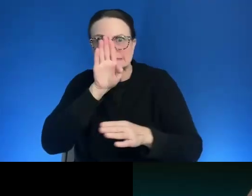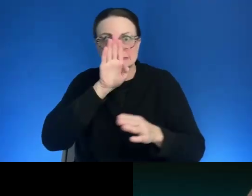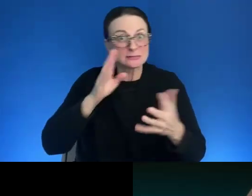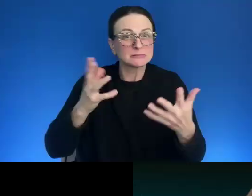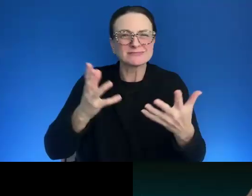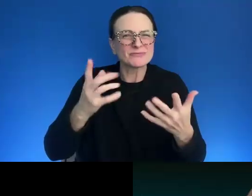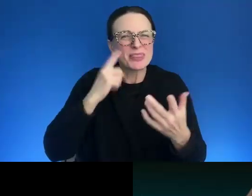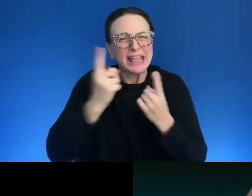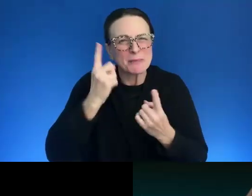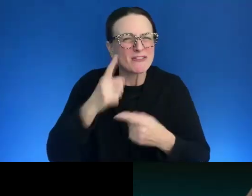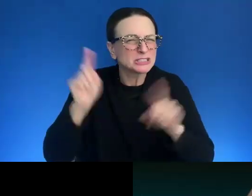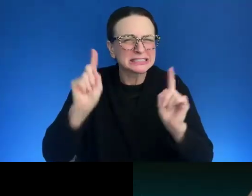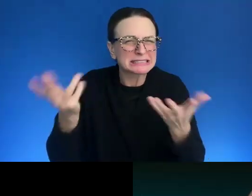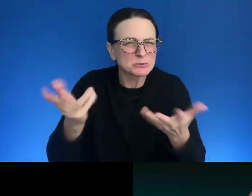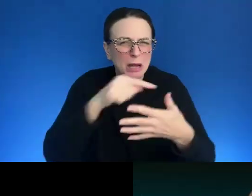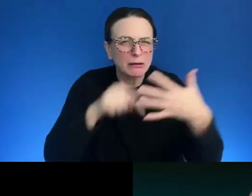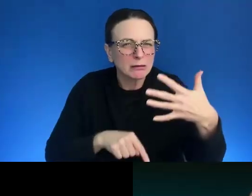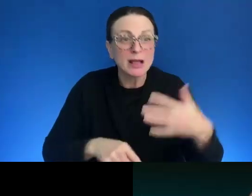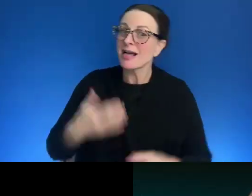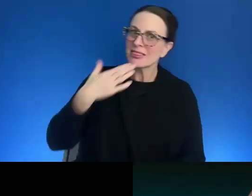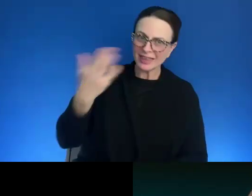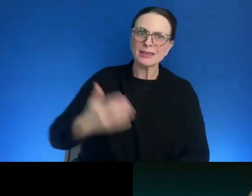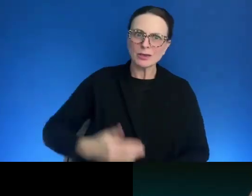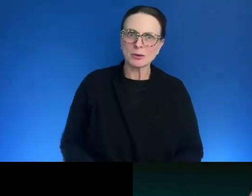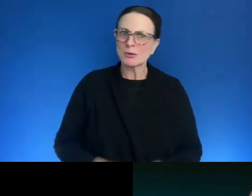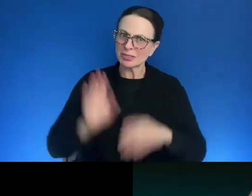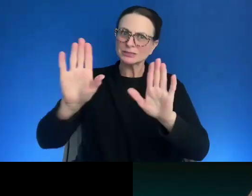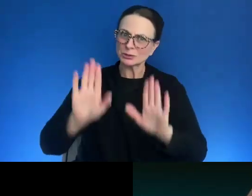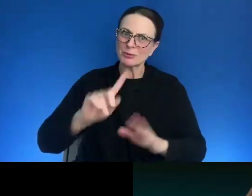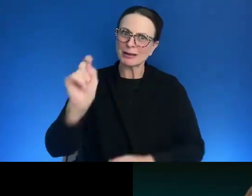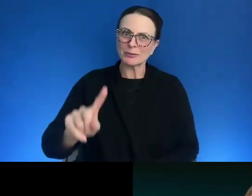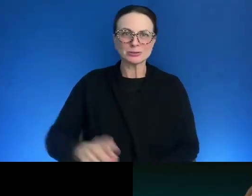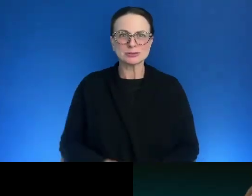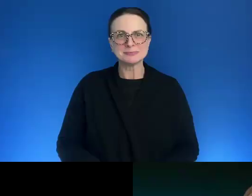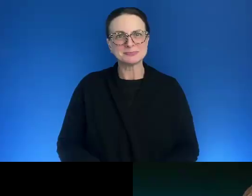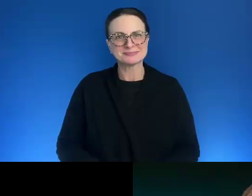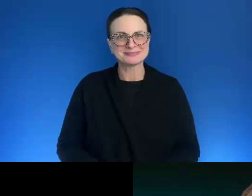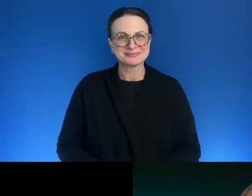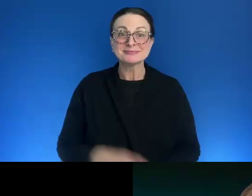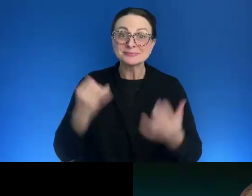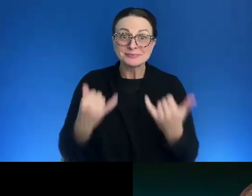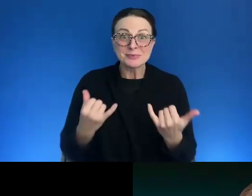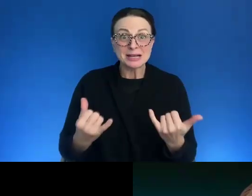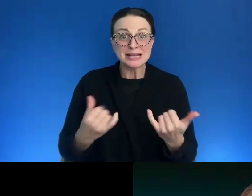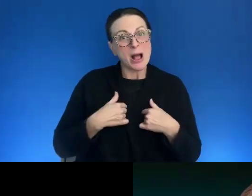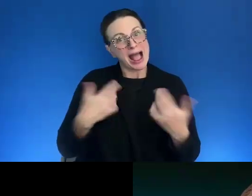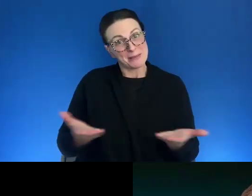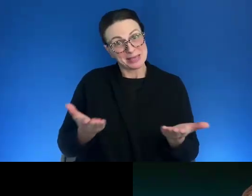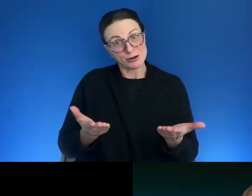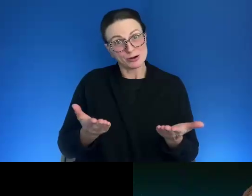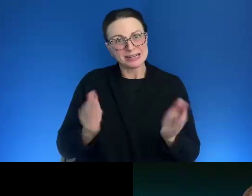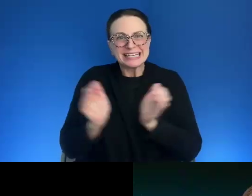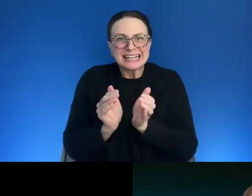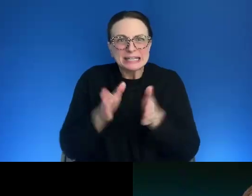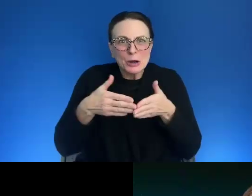for Okay. success? Sure. Thank you. That's a great question. So right now I'm right here in the